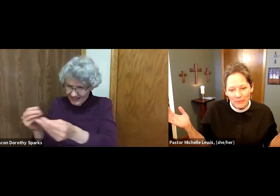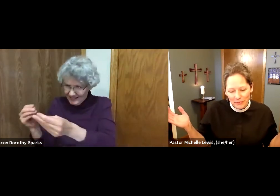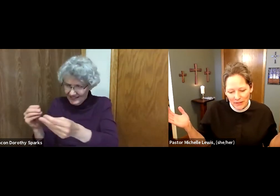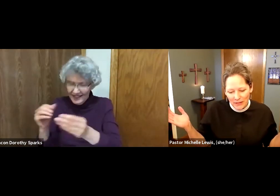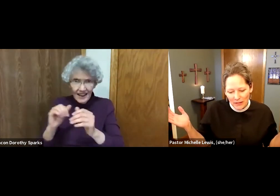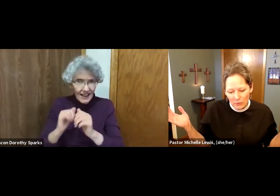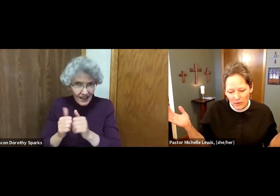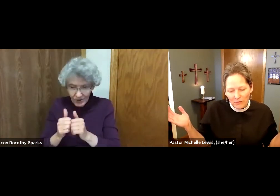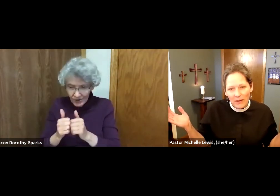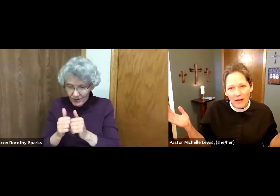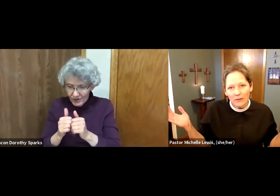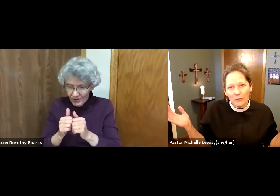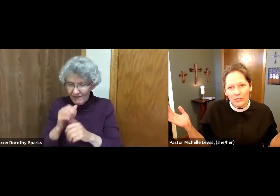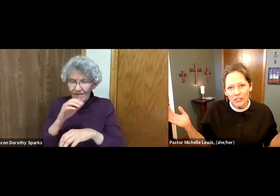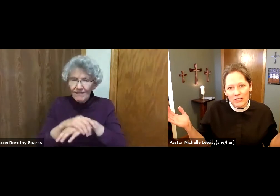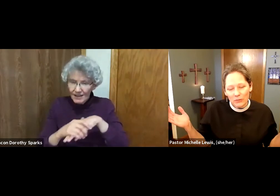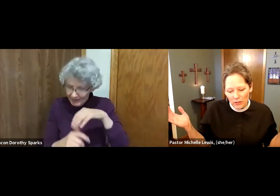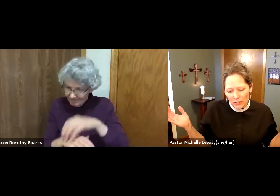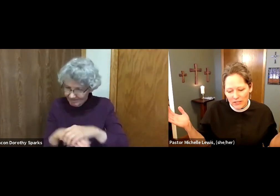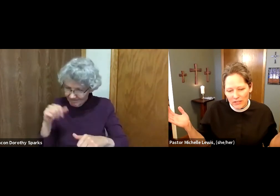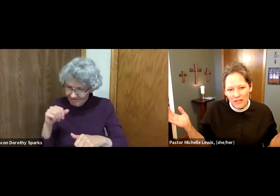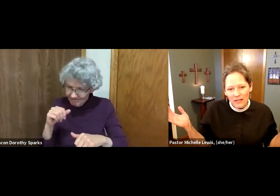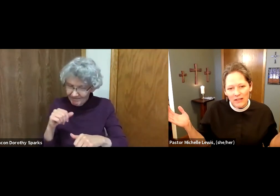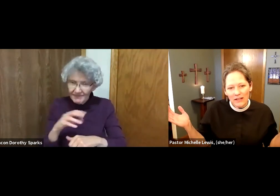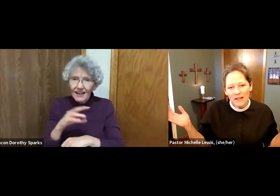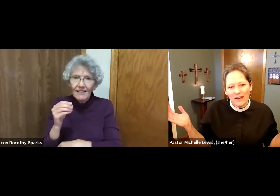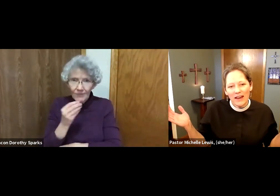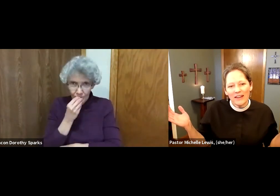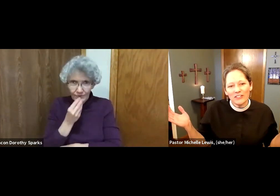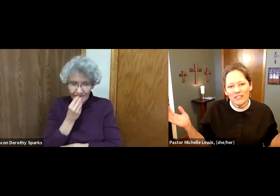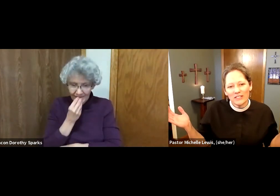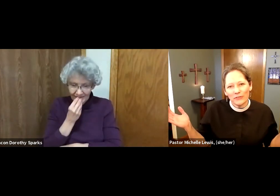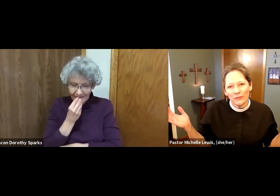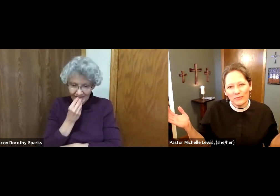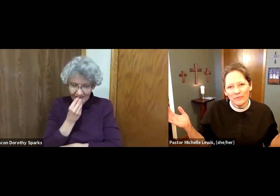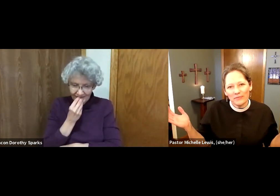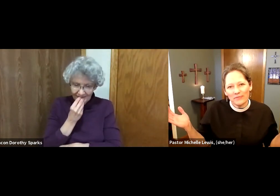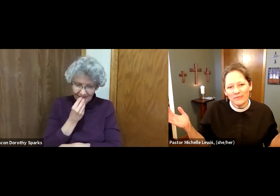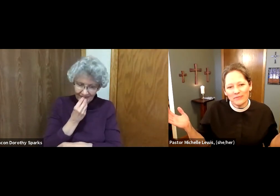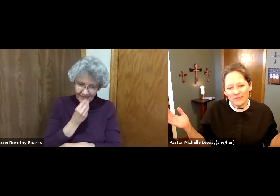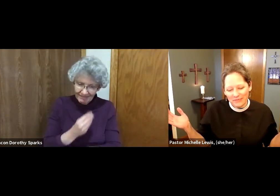table, be fed with Jesus' words and Jesus' food.